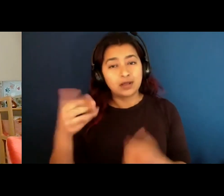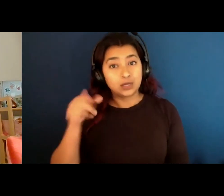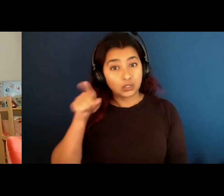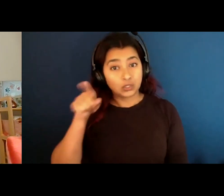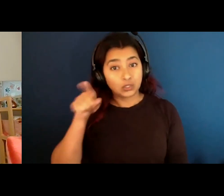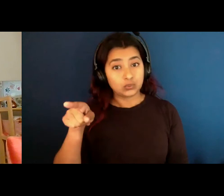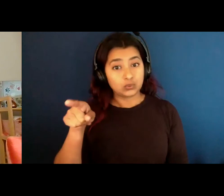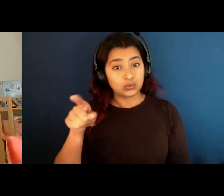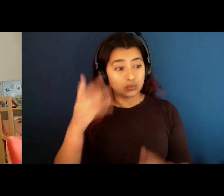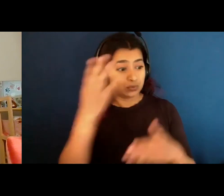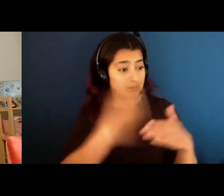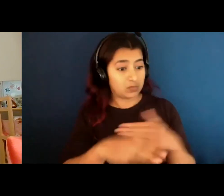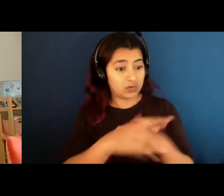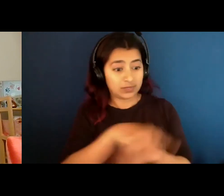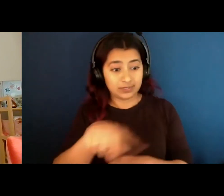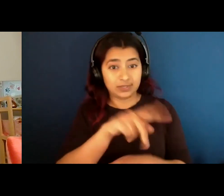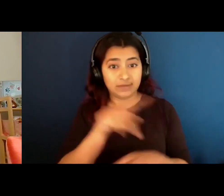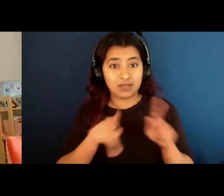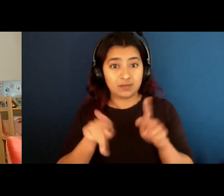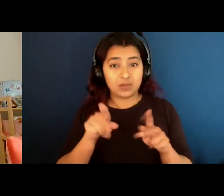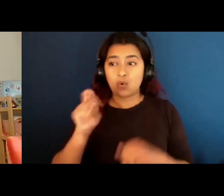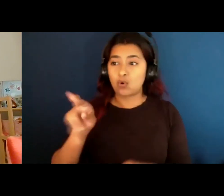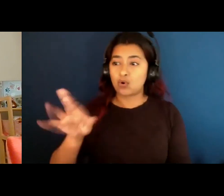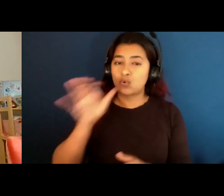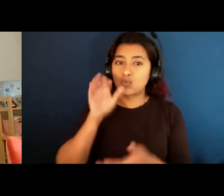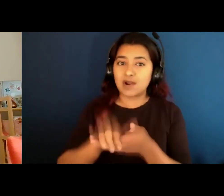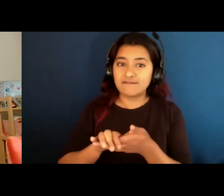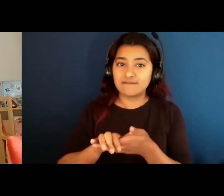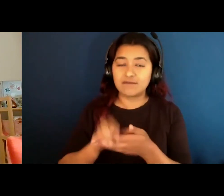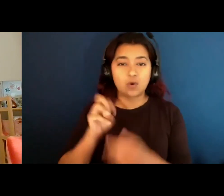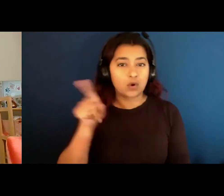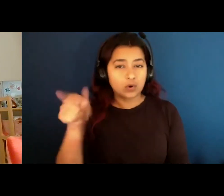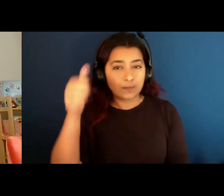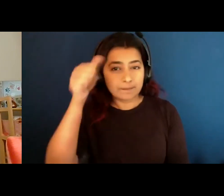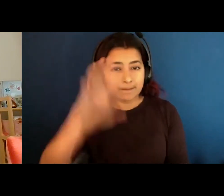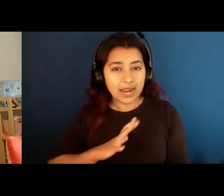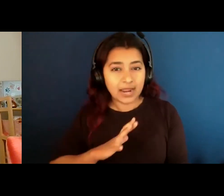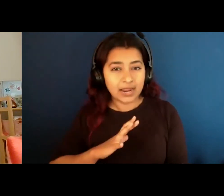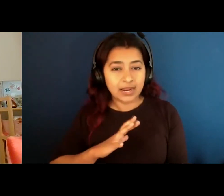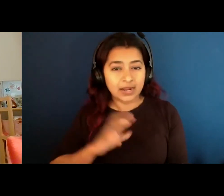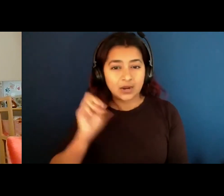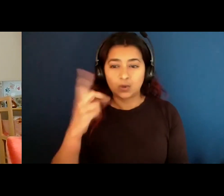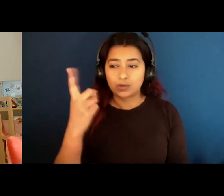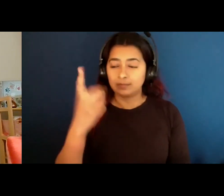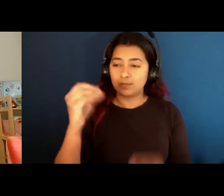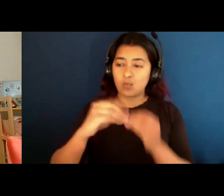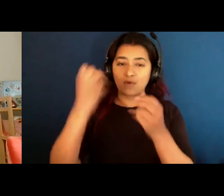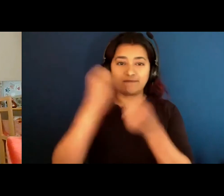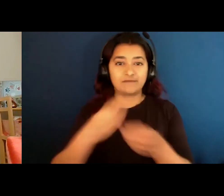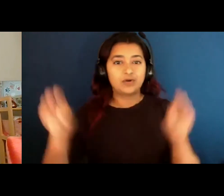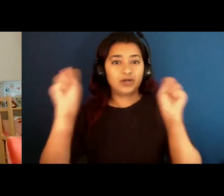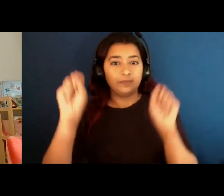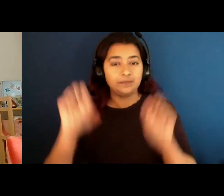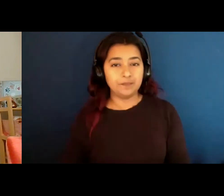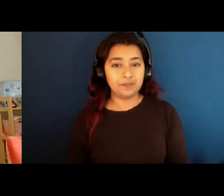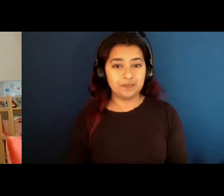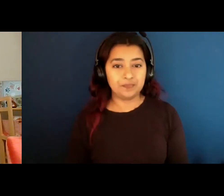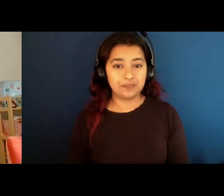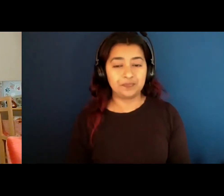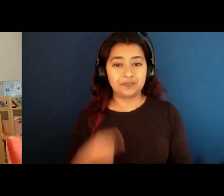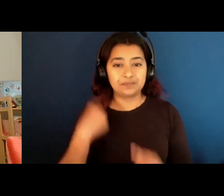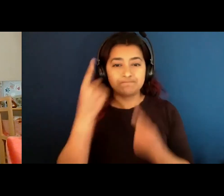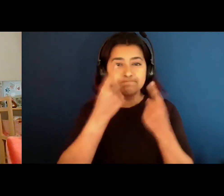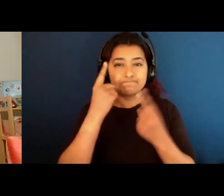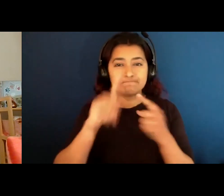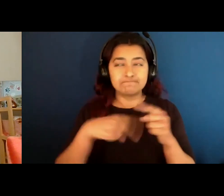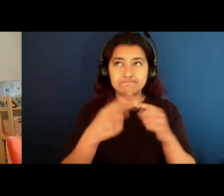the people, or your wife? Were you a man, or something freer? I've been thinking about